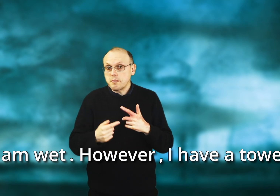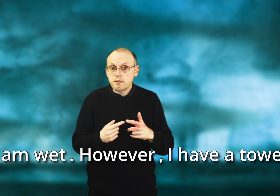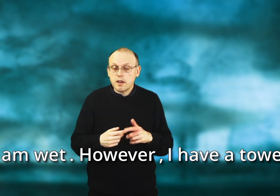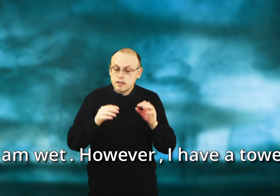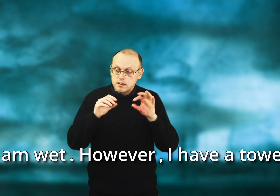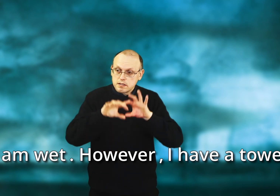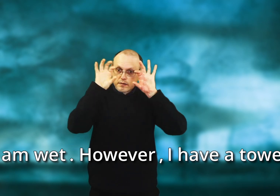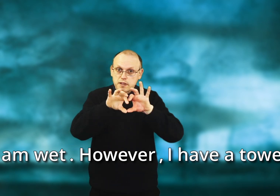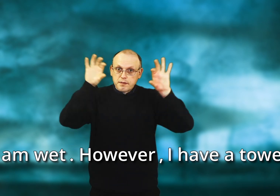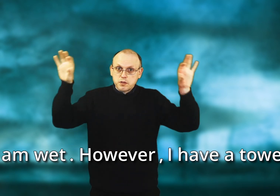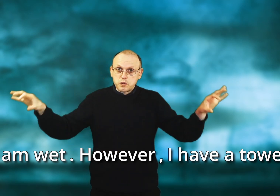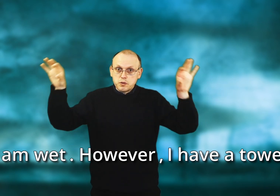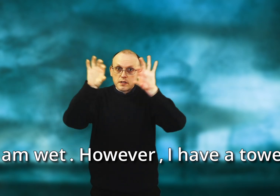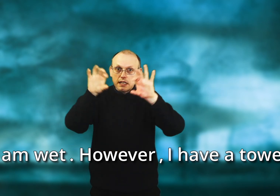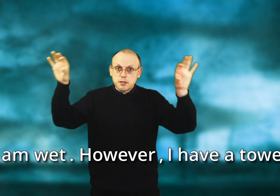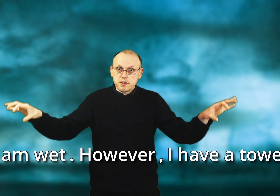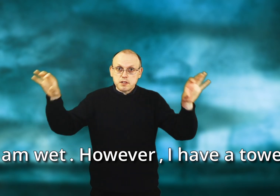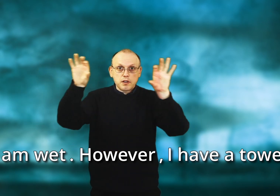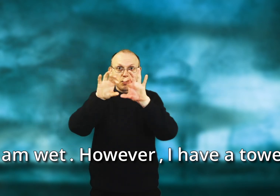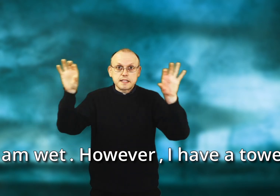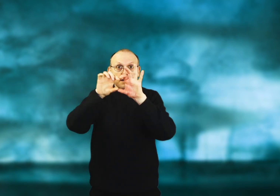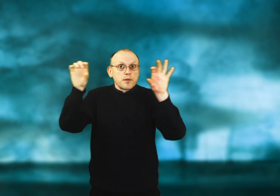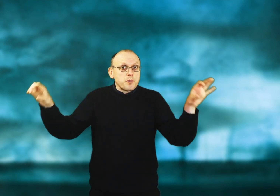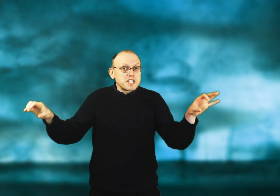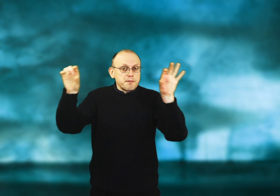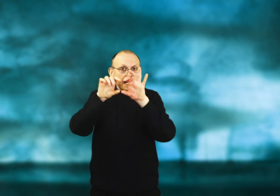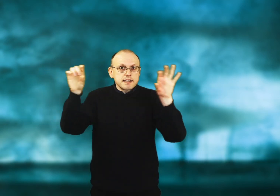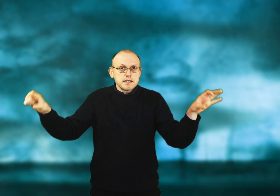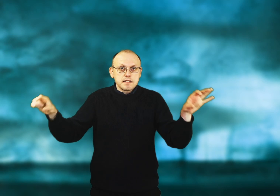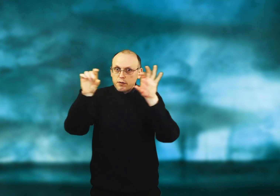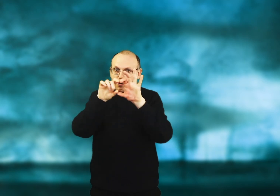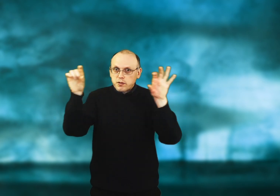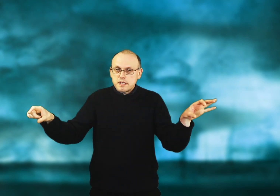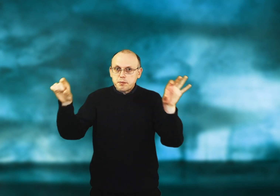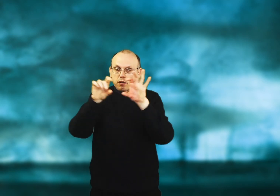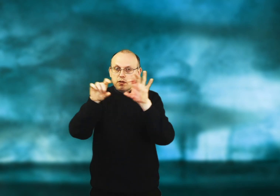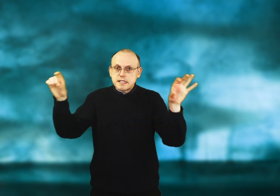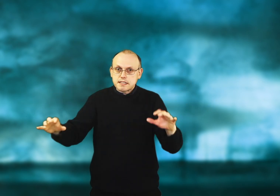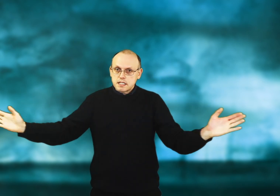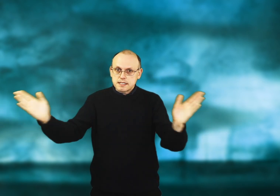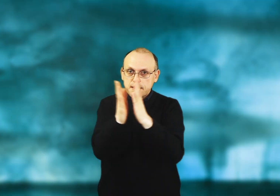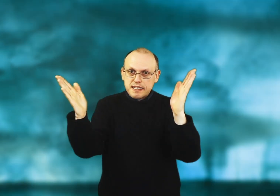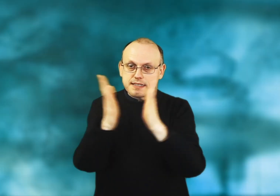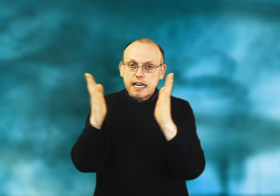remember, we have two independent clauses. Which means that if you have two independent clauses side by